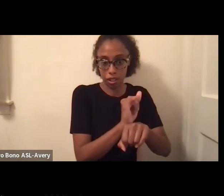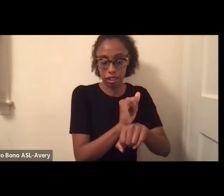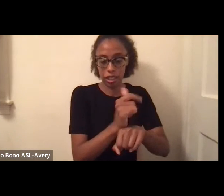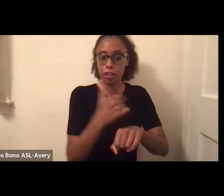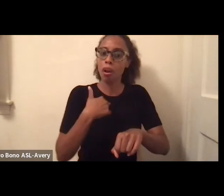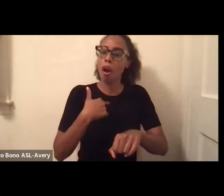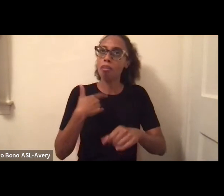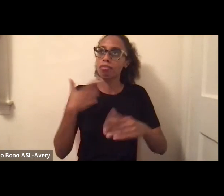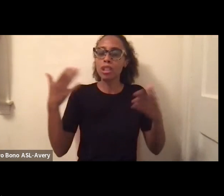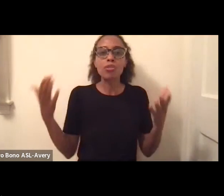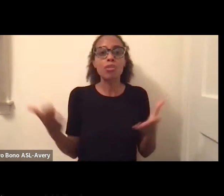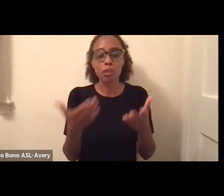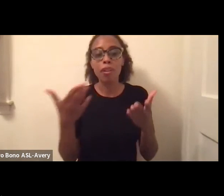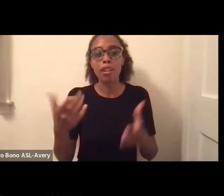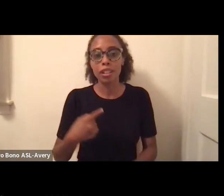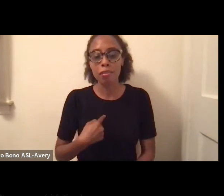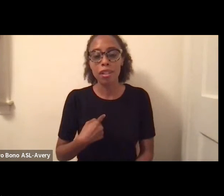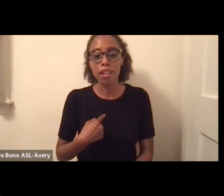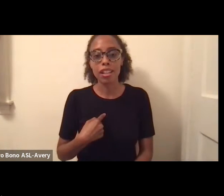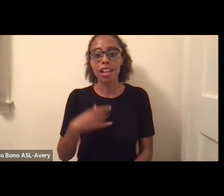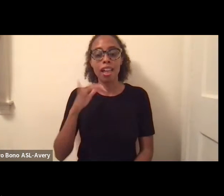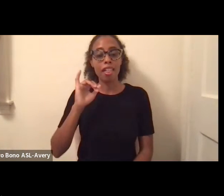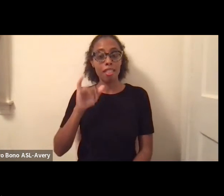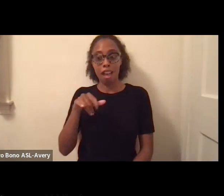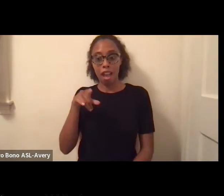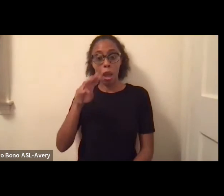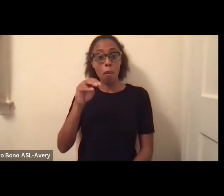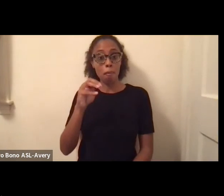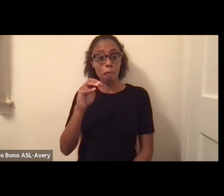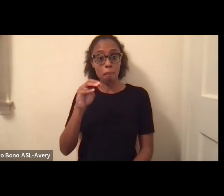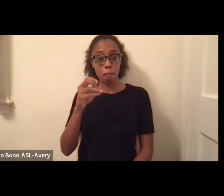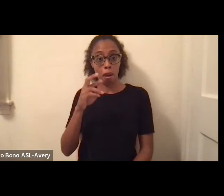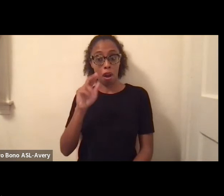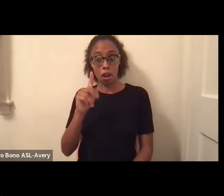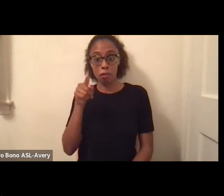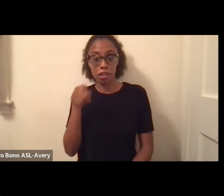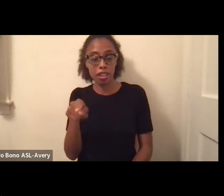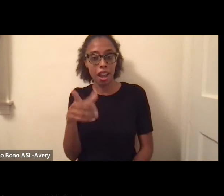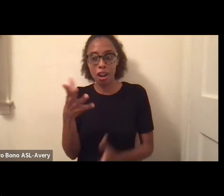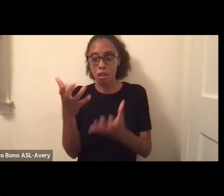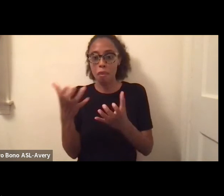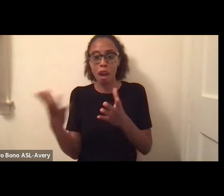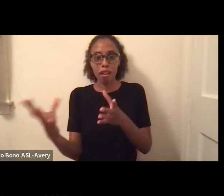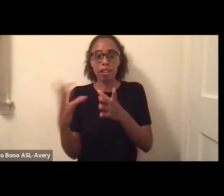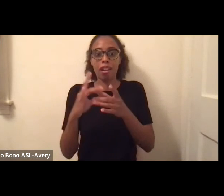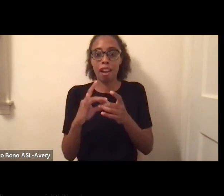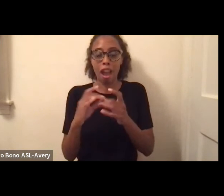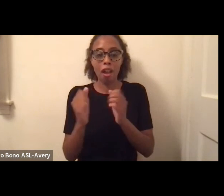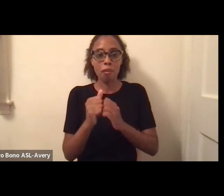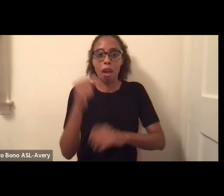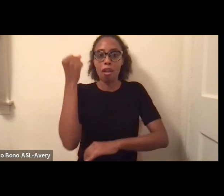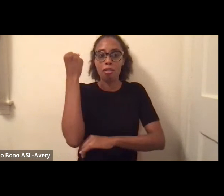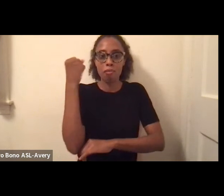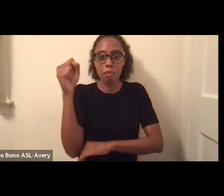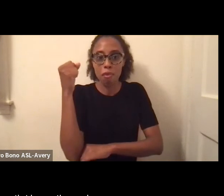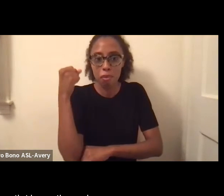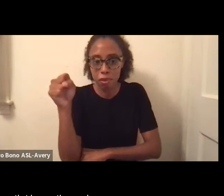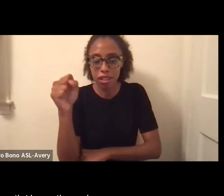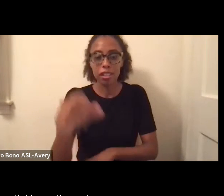me that he was there and wanting to connect with movement. And